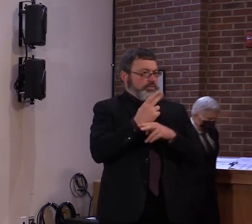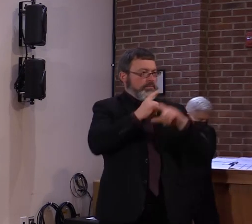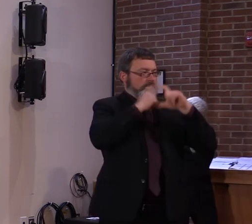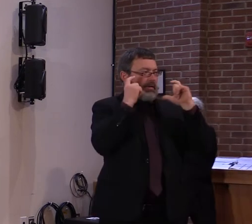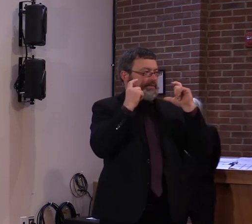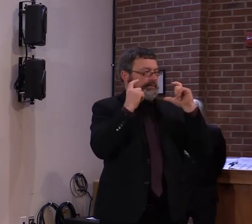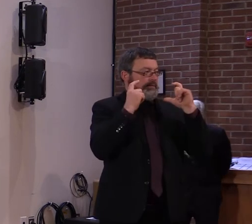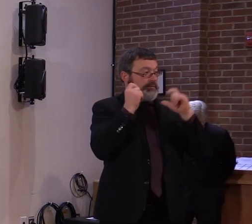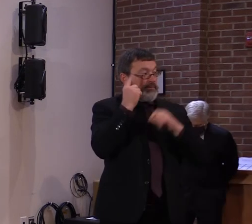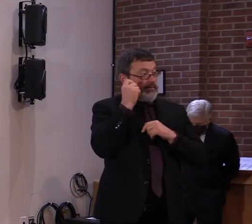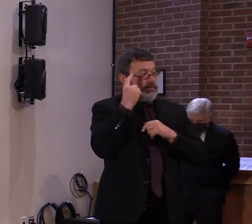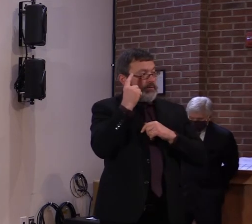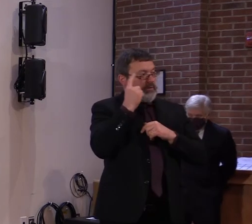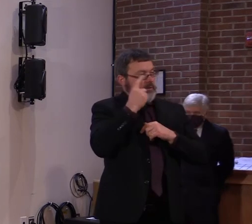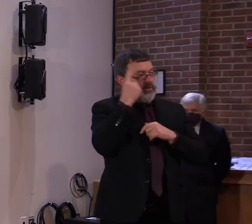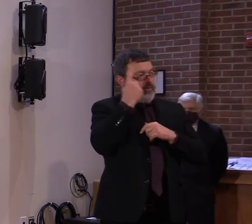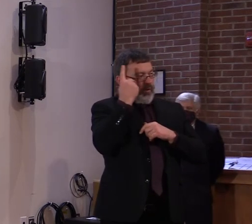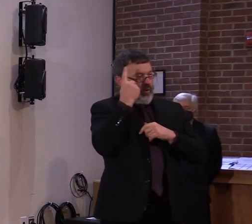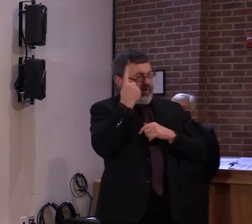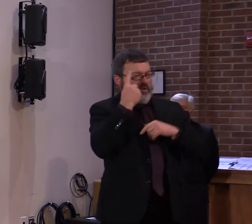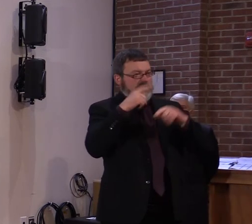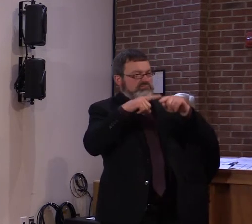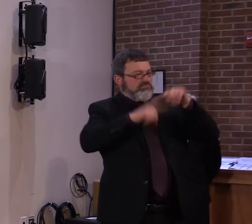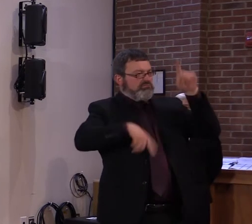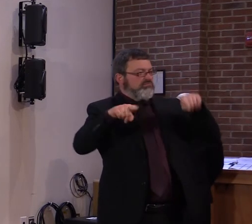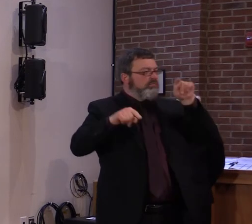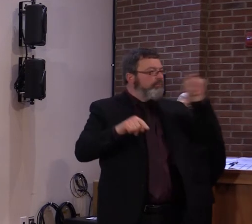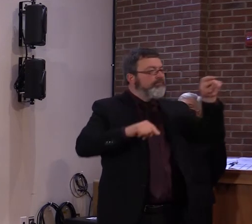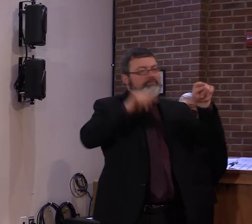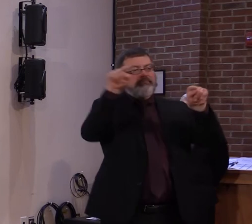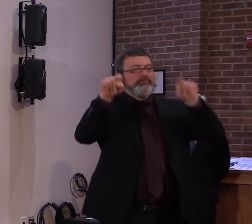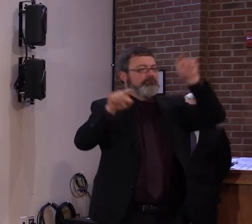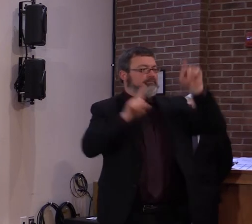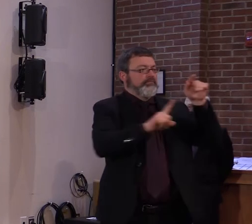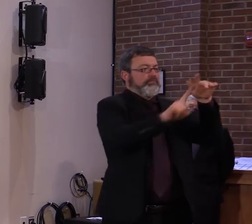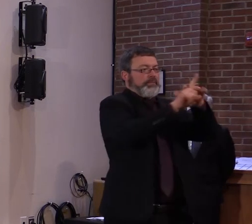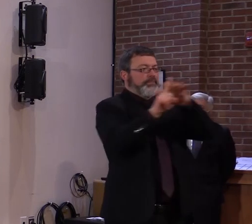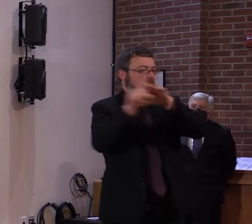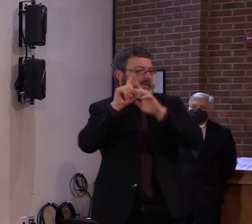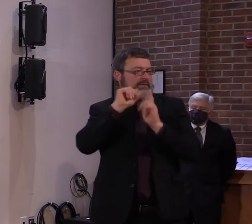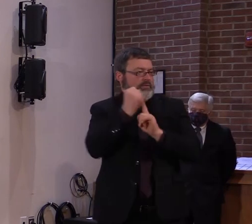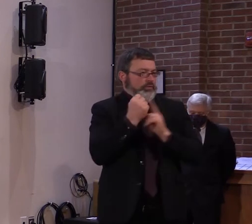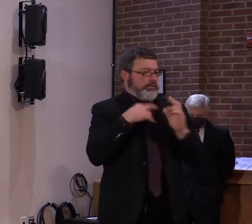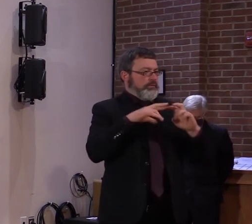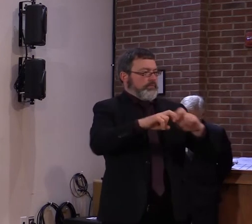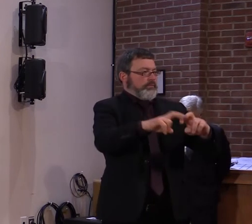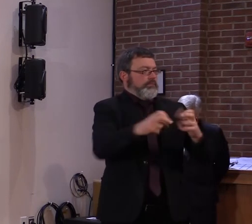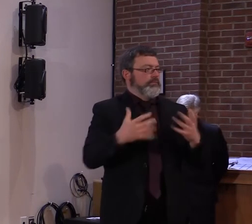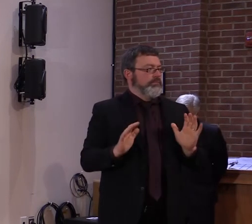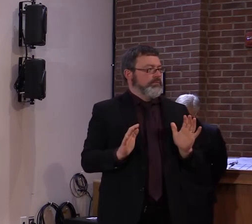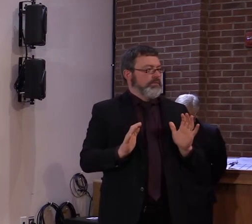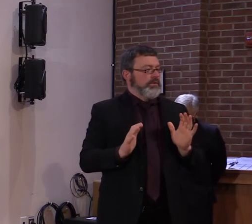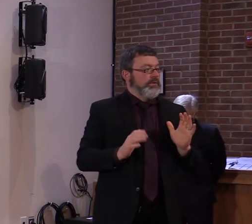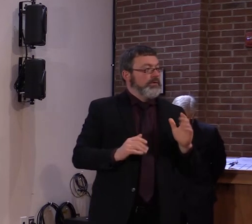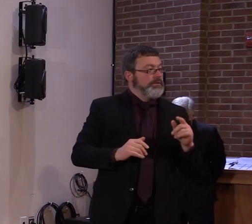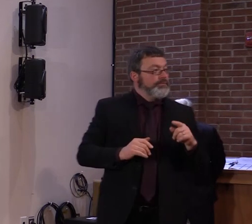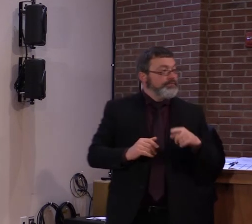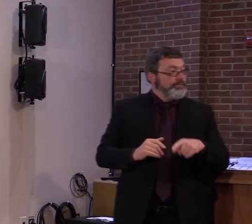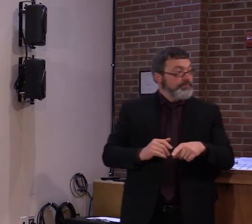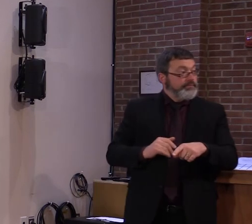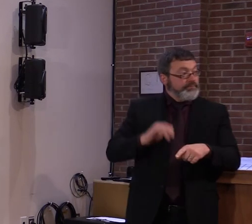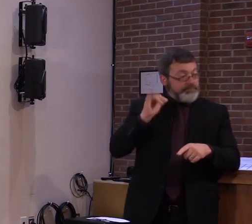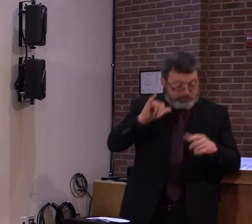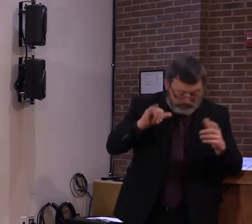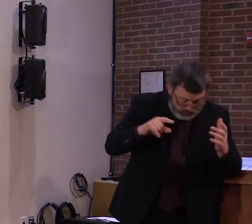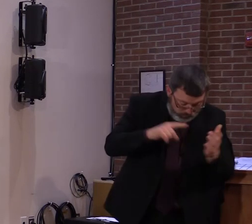only randomized trial, so it was an important study for her to publish. So lots of other people in